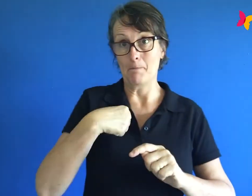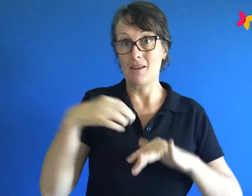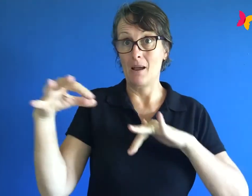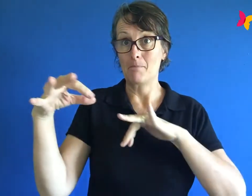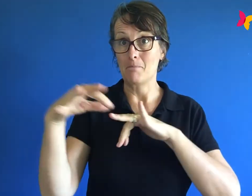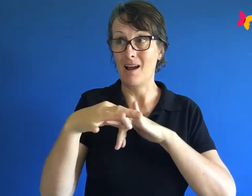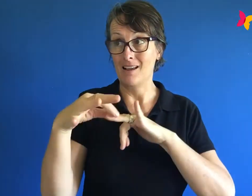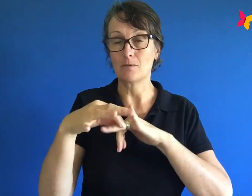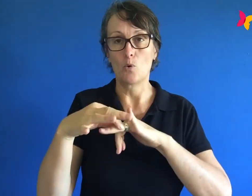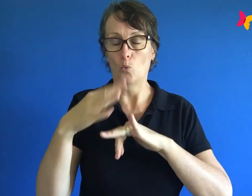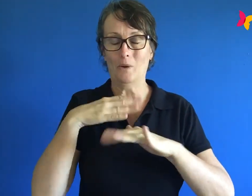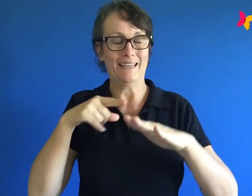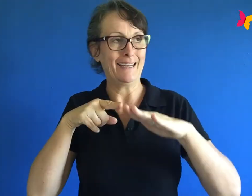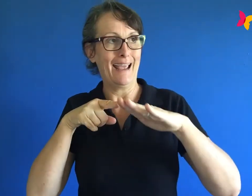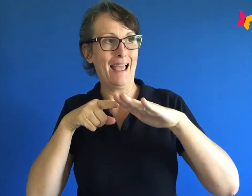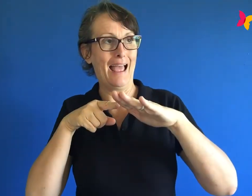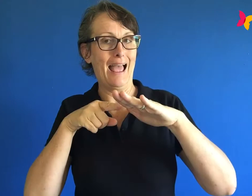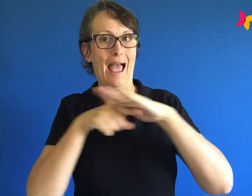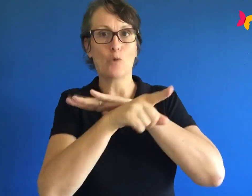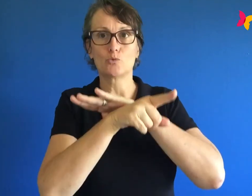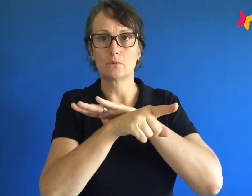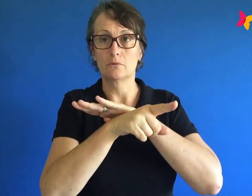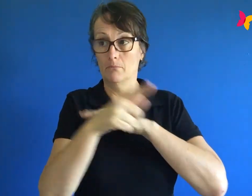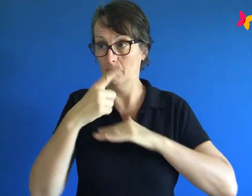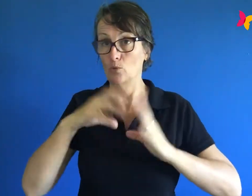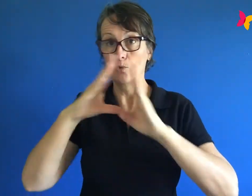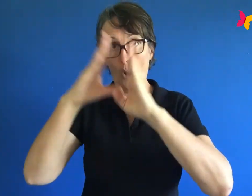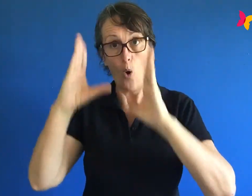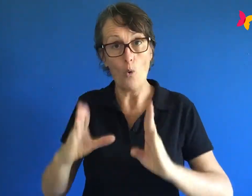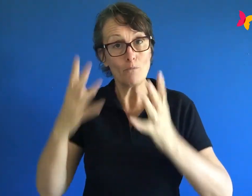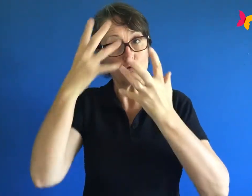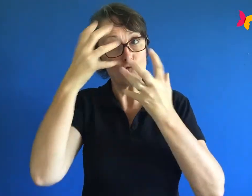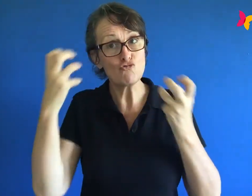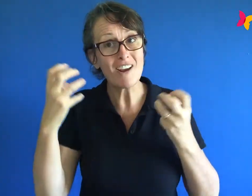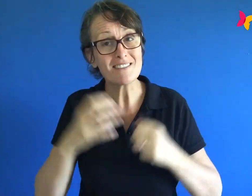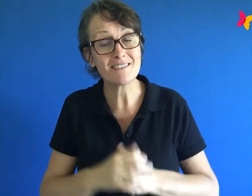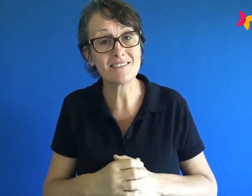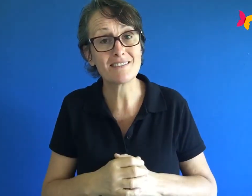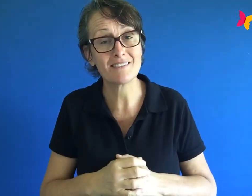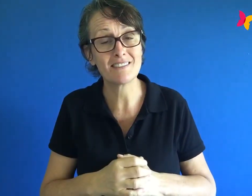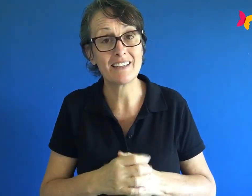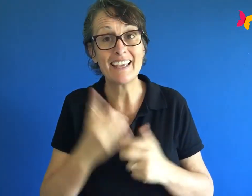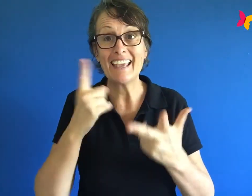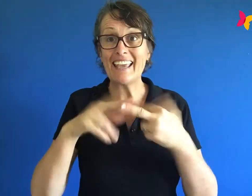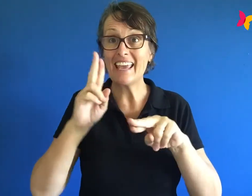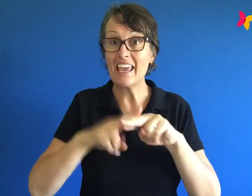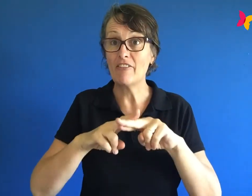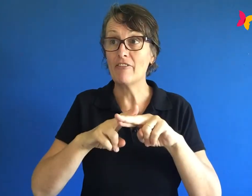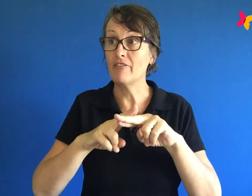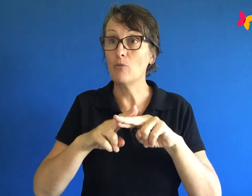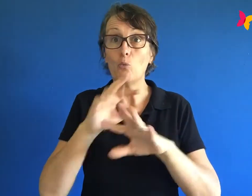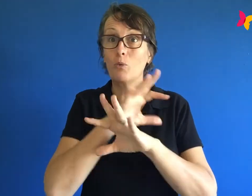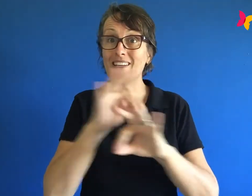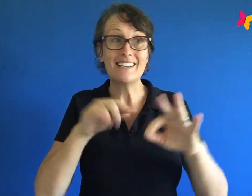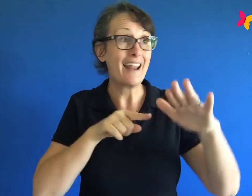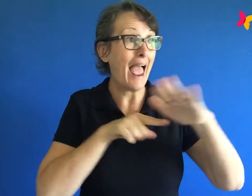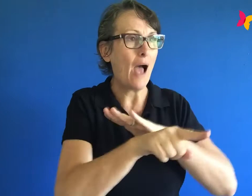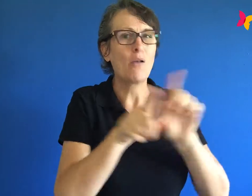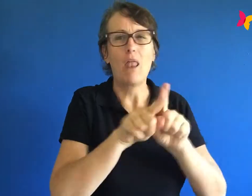an environment that was super stressful. If we didn't take a break, as in physically getting out and having a walk,